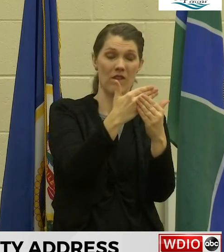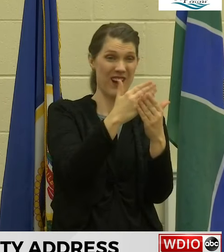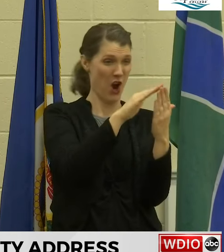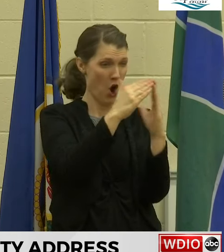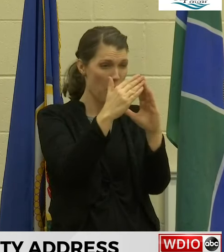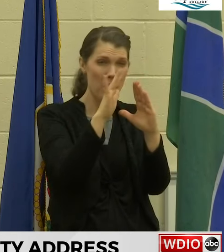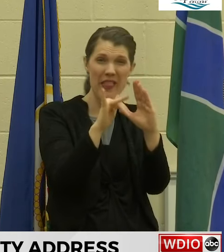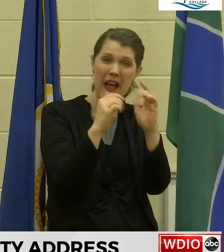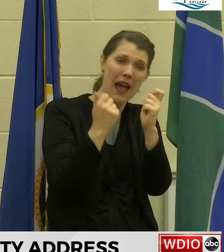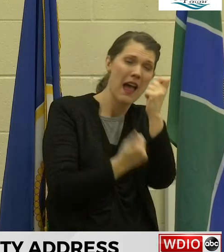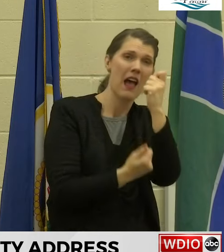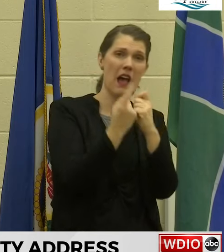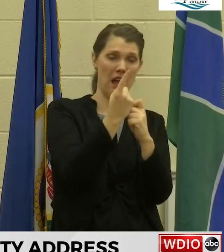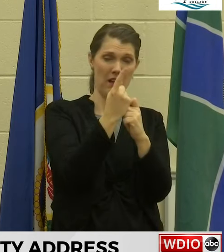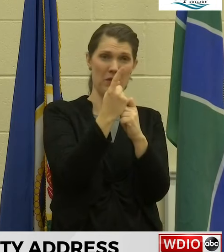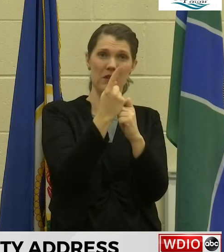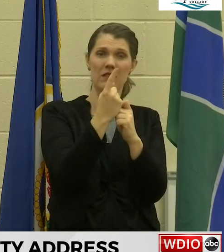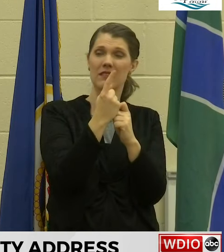where